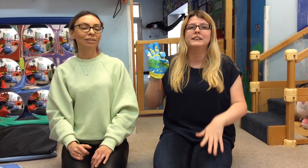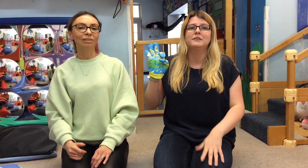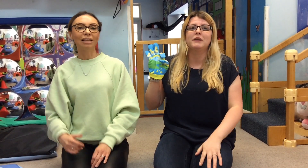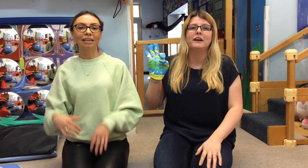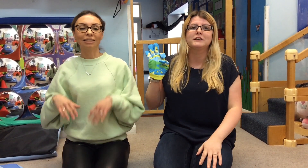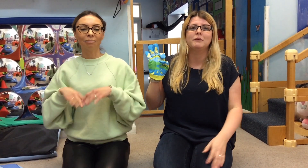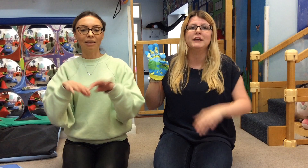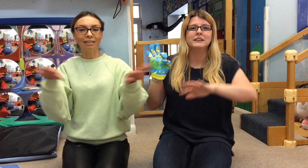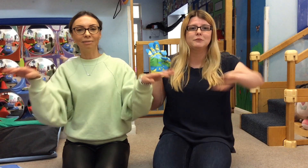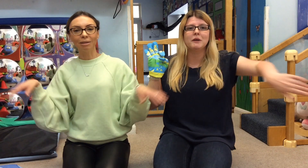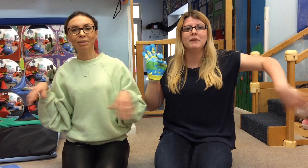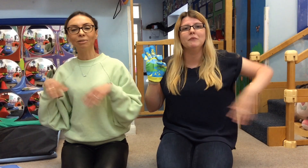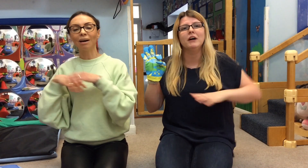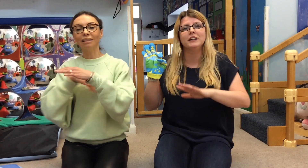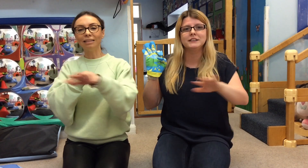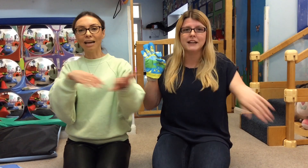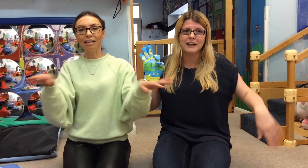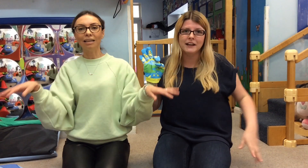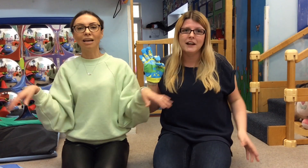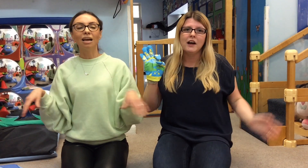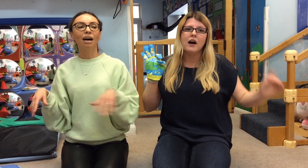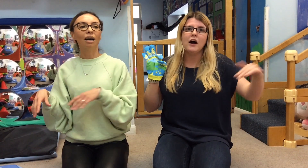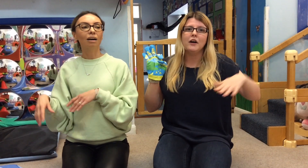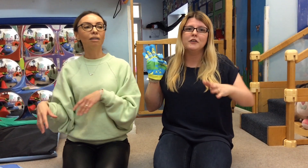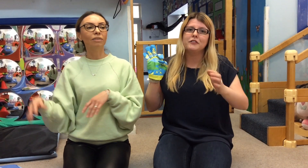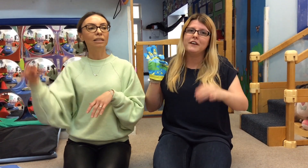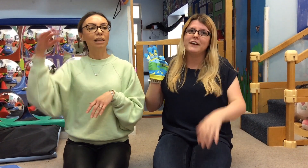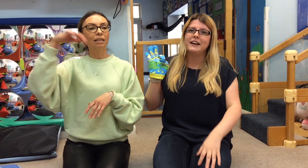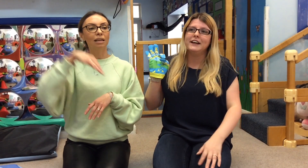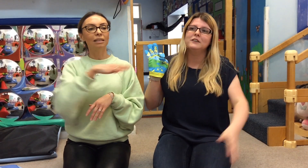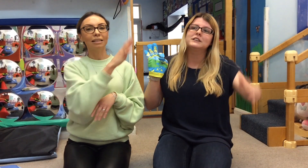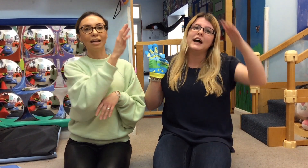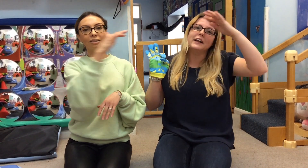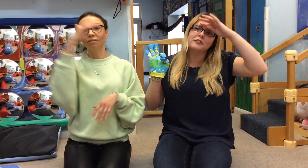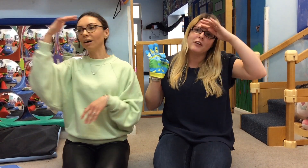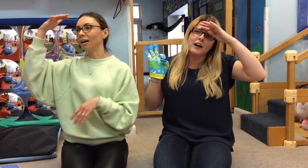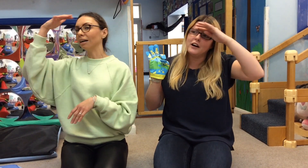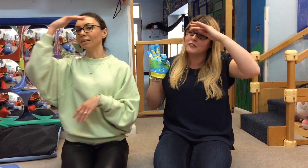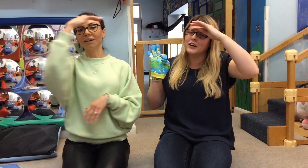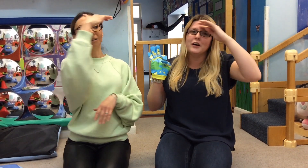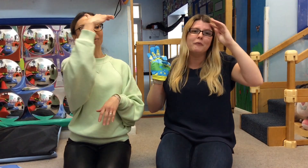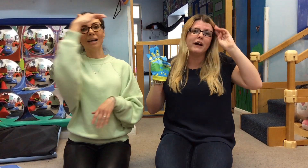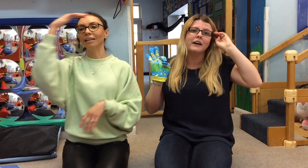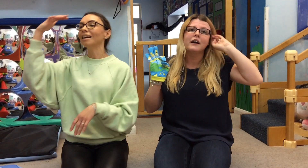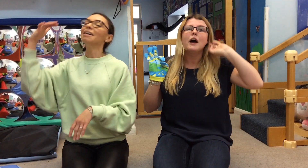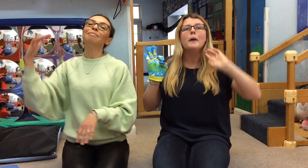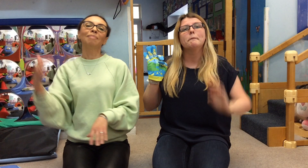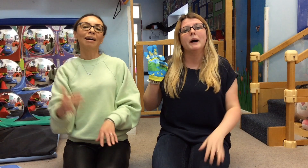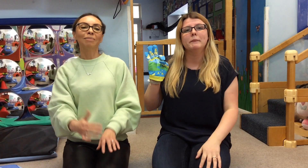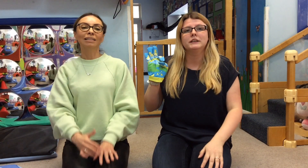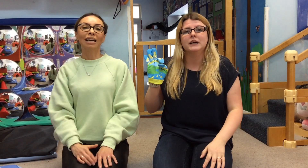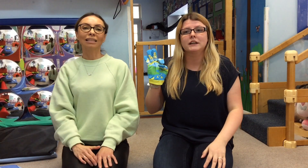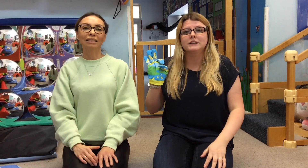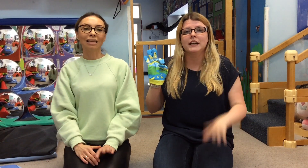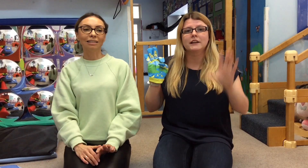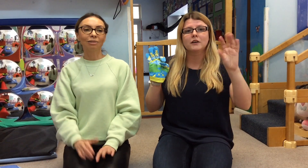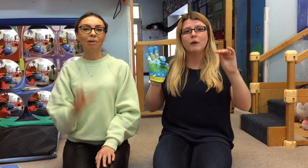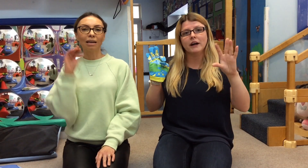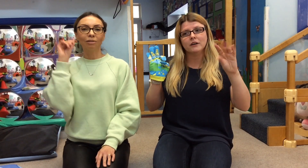little ducks went swimming one day over the hills and far away. Mama duck said quack,